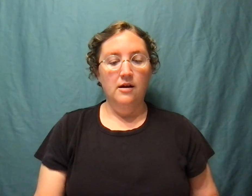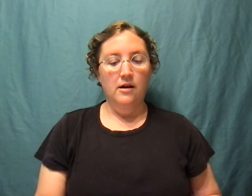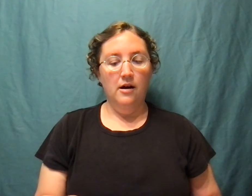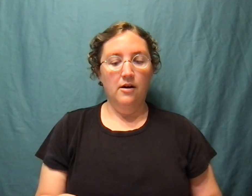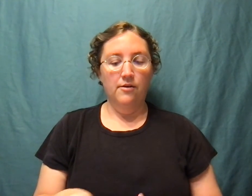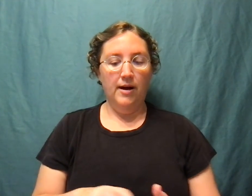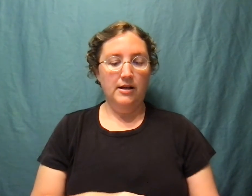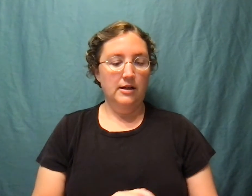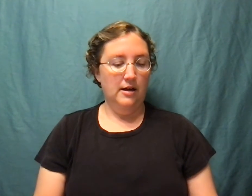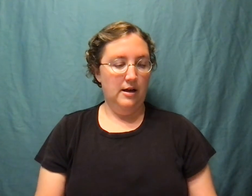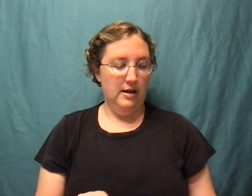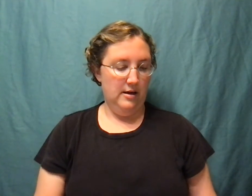All right.